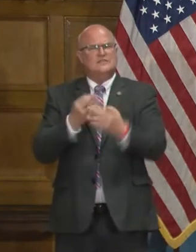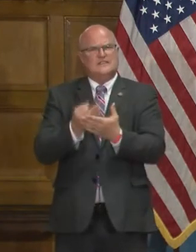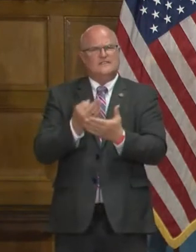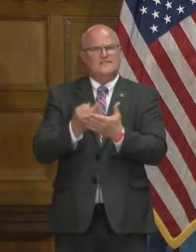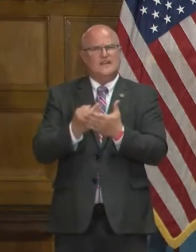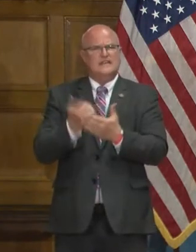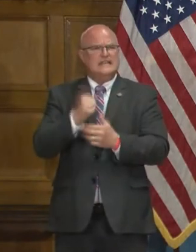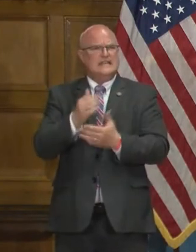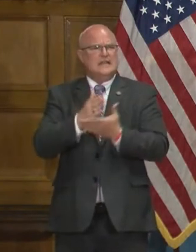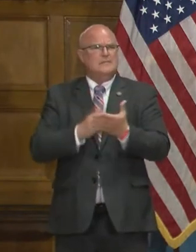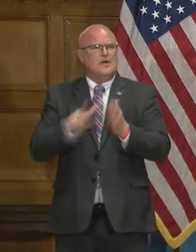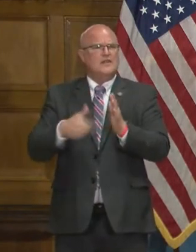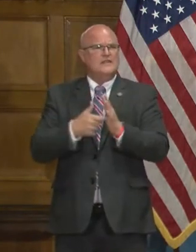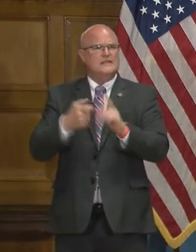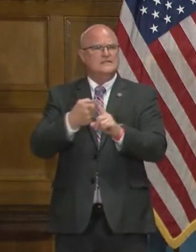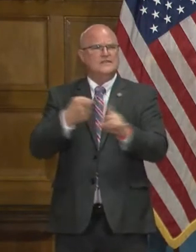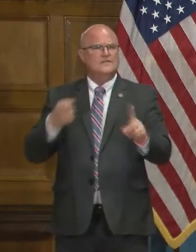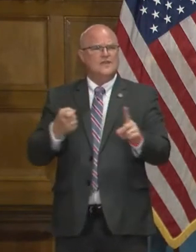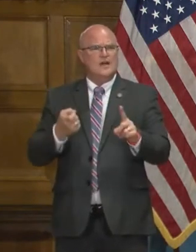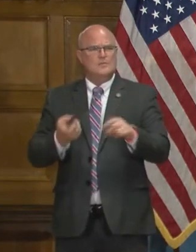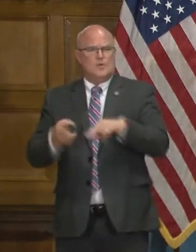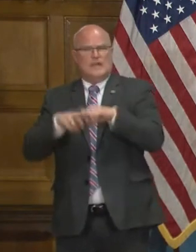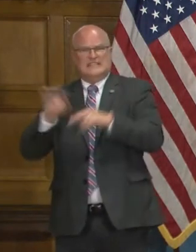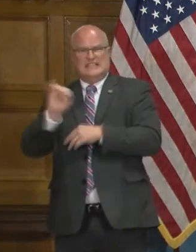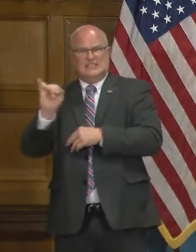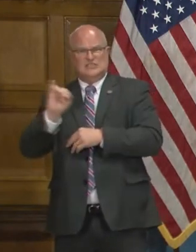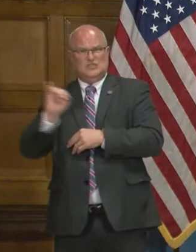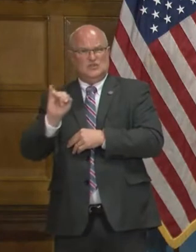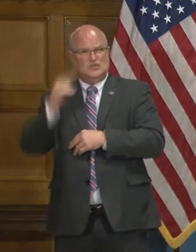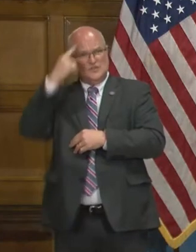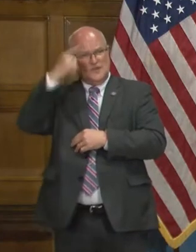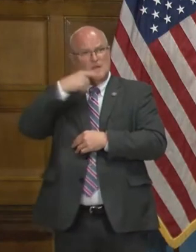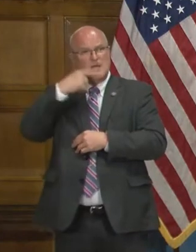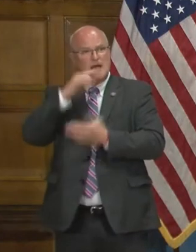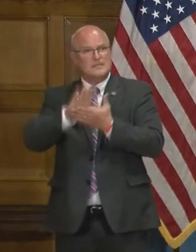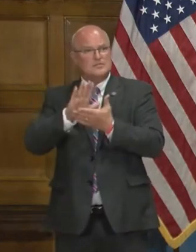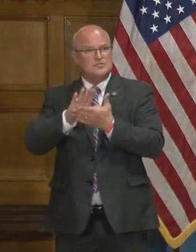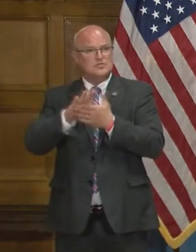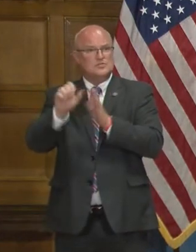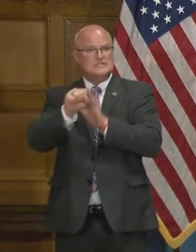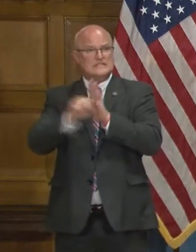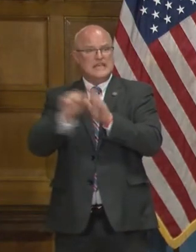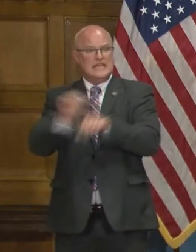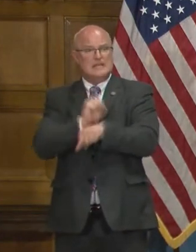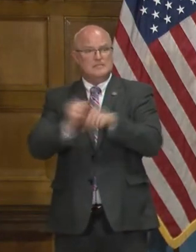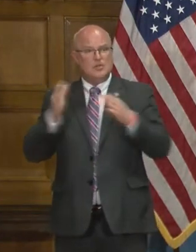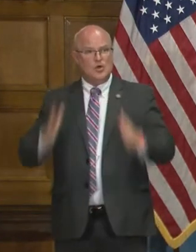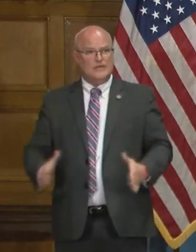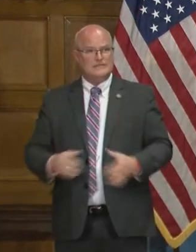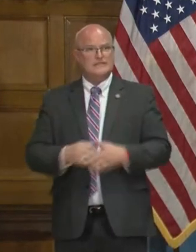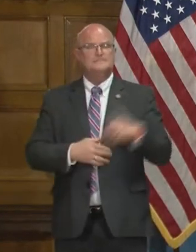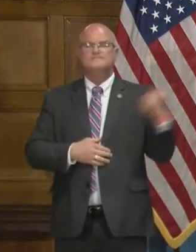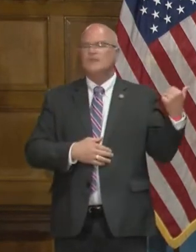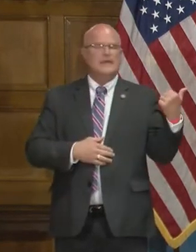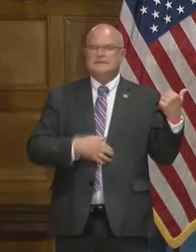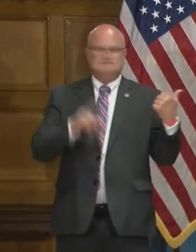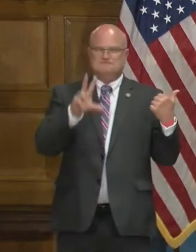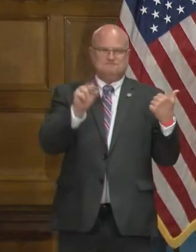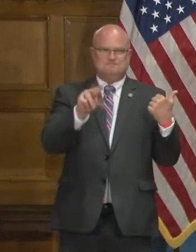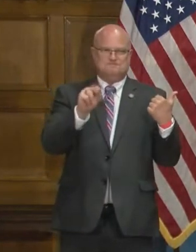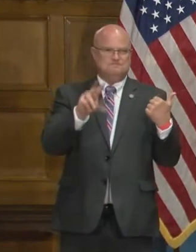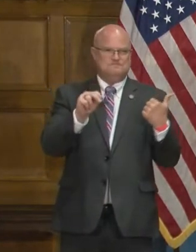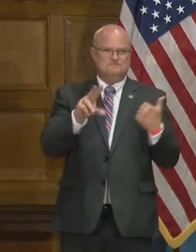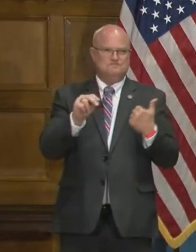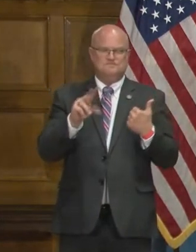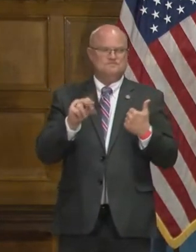funded, and does any part of it come from raising insurance premiums for public school or state employees? No, it doesn't